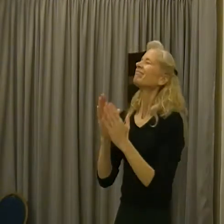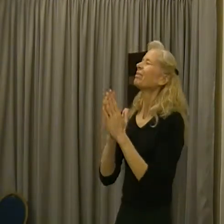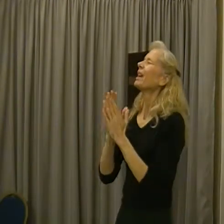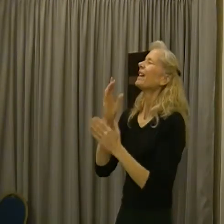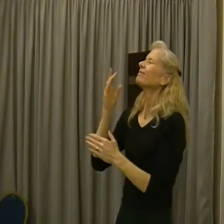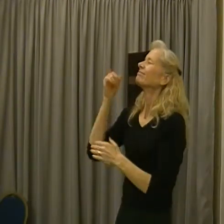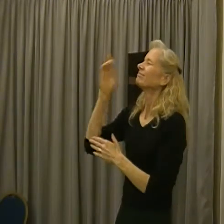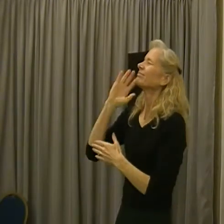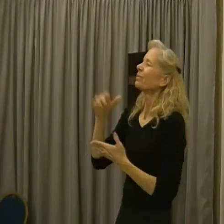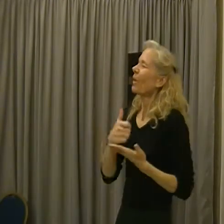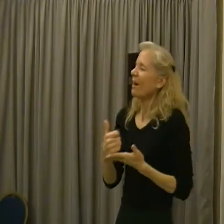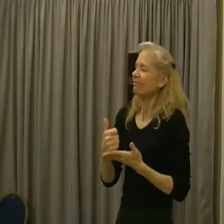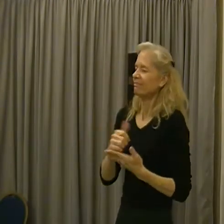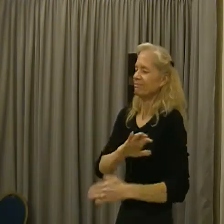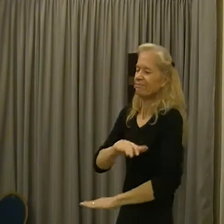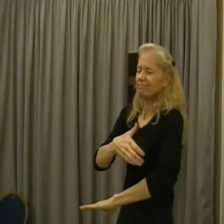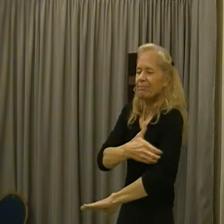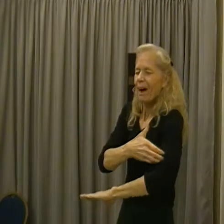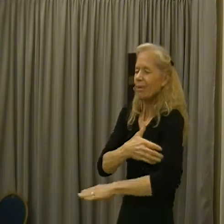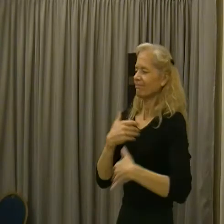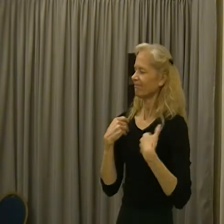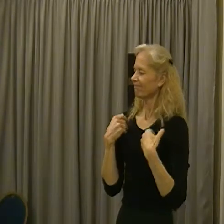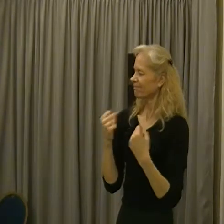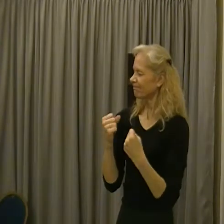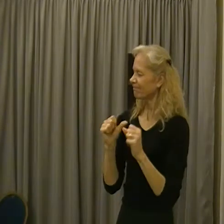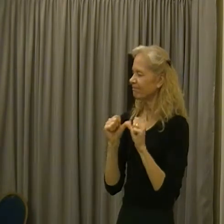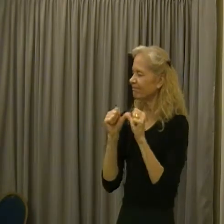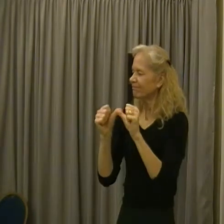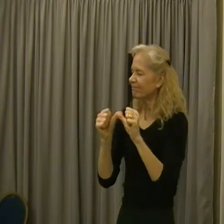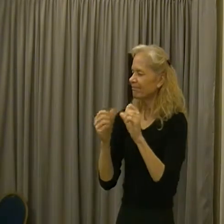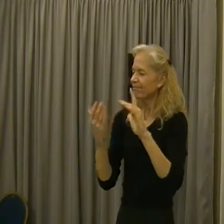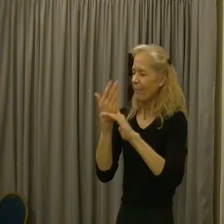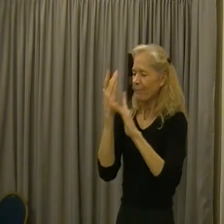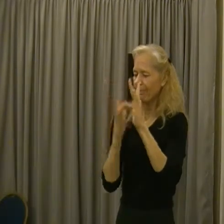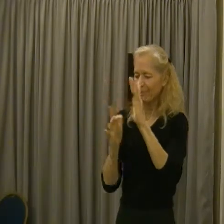Jesus' name, for his glory. Amen. Amen. You may be seated.